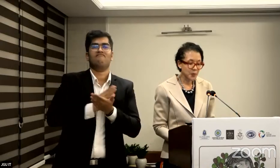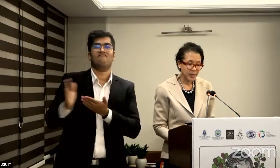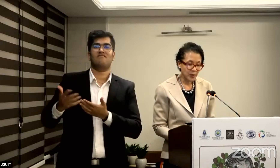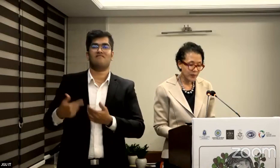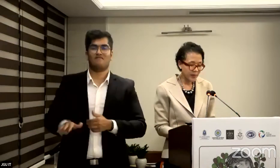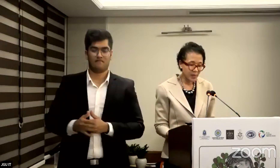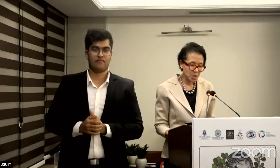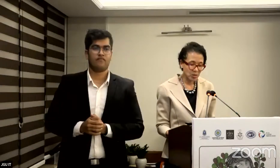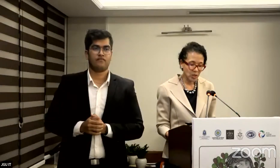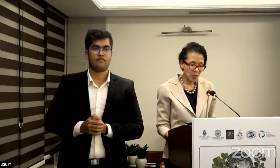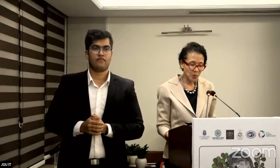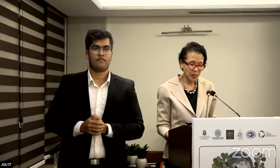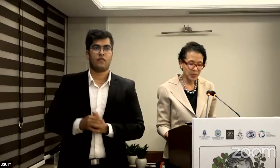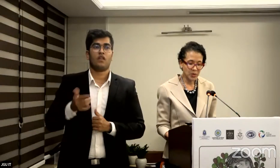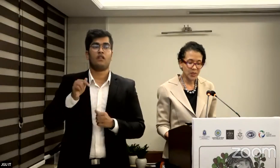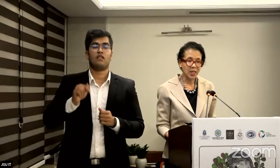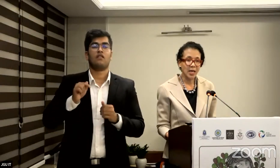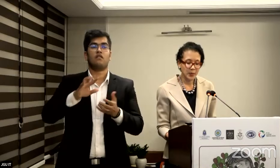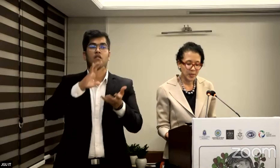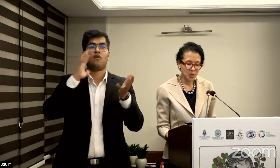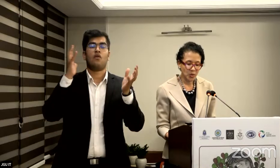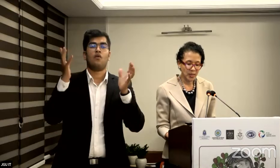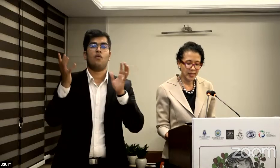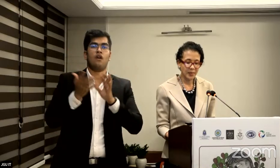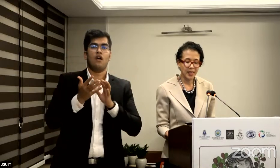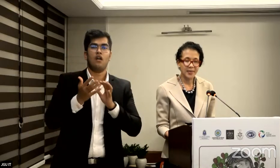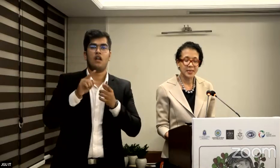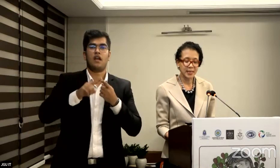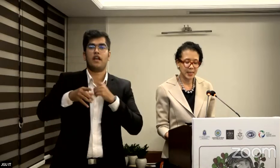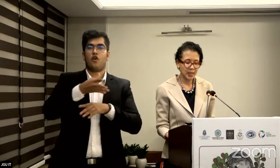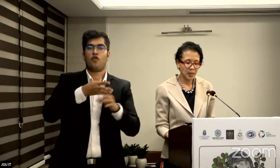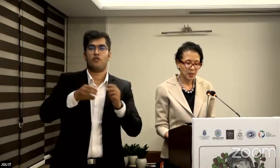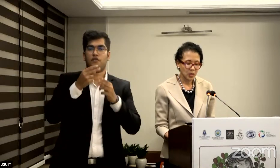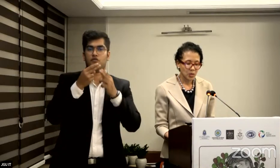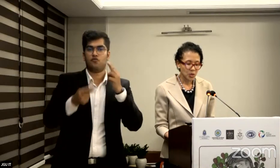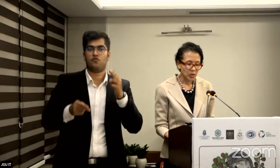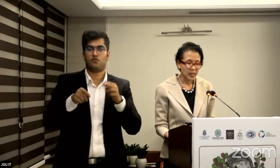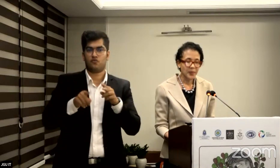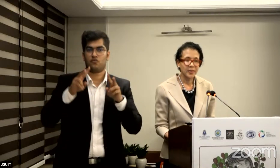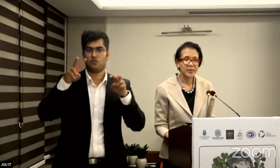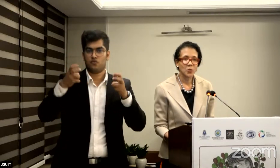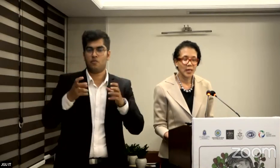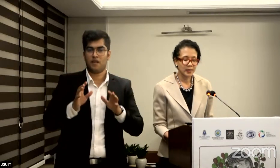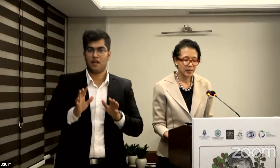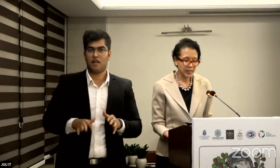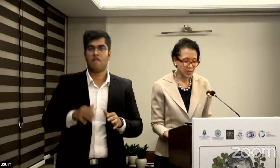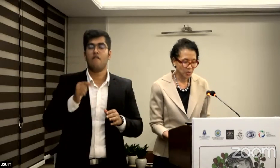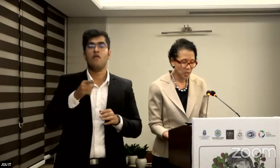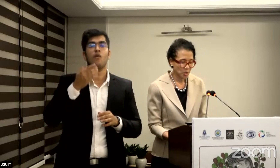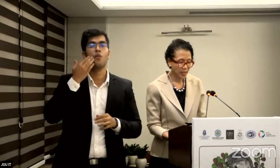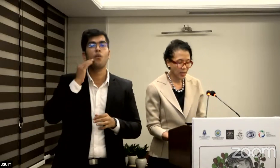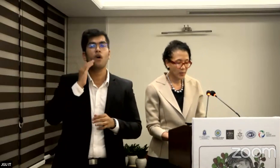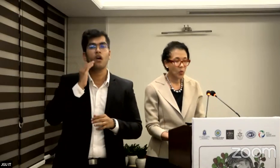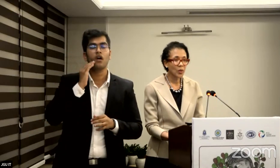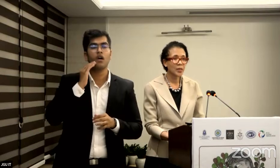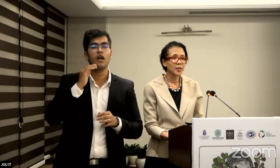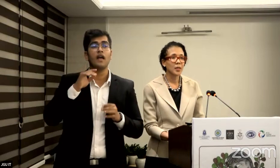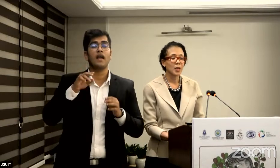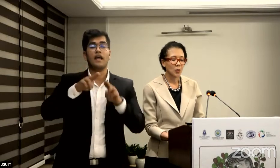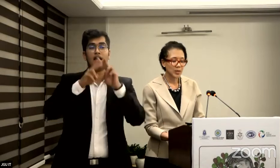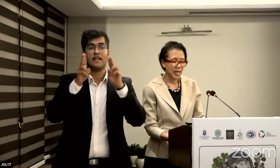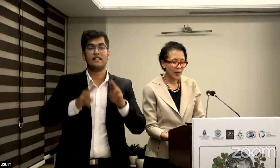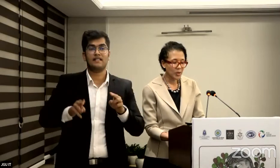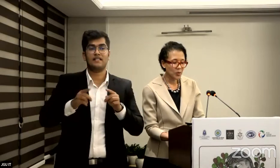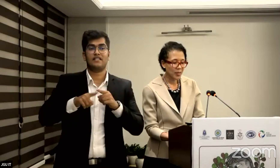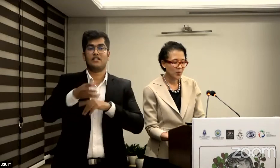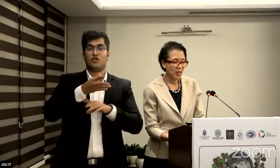as we know, very much a global political economy story, coming as it did during a period when the international economic order